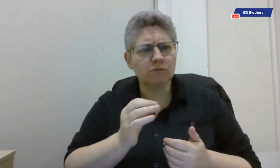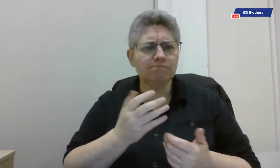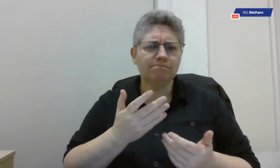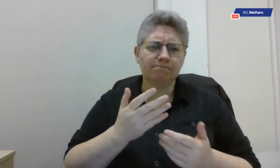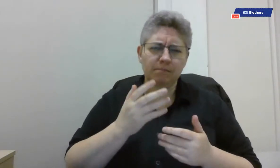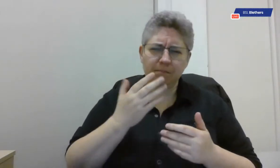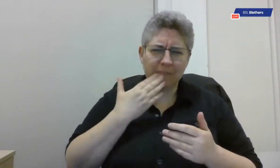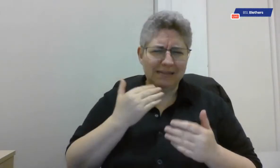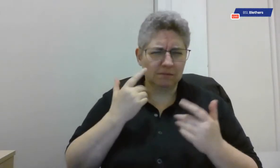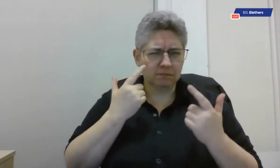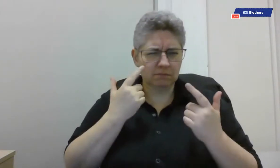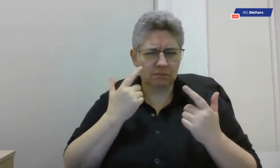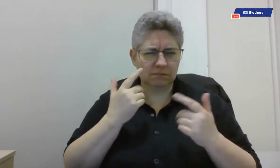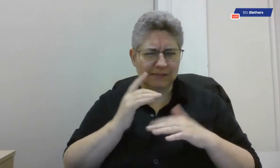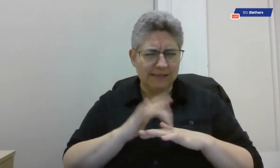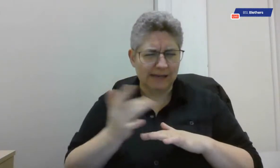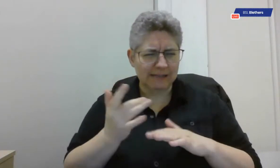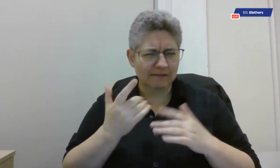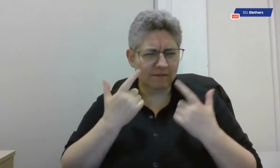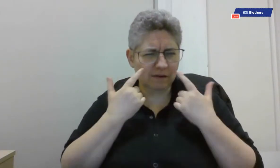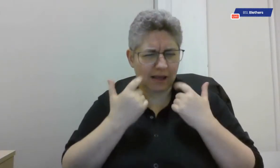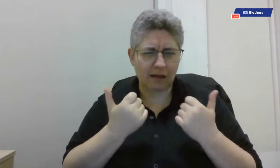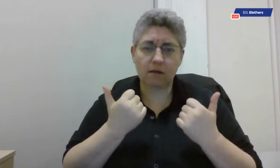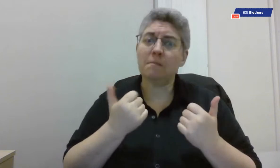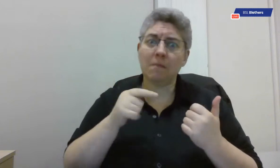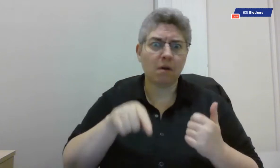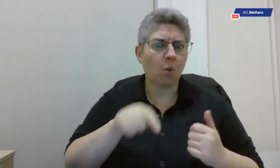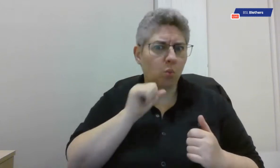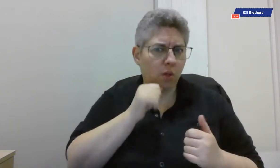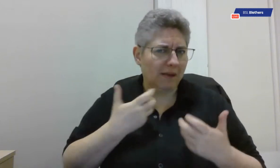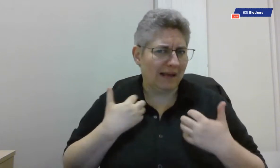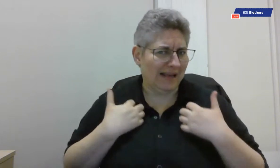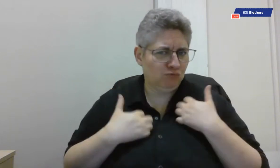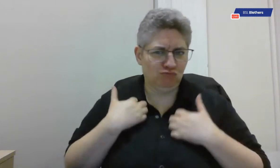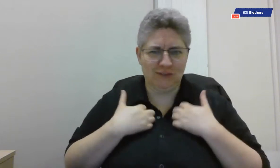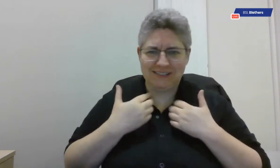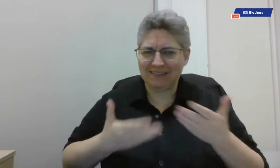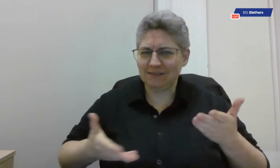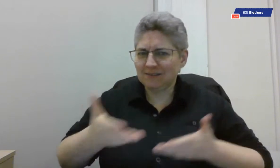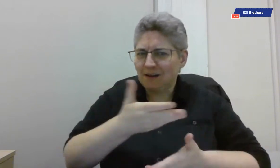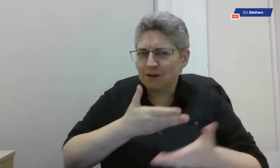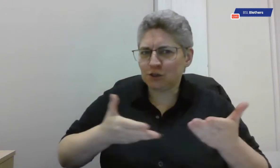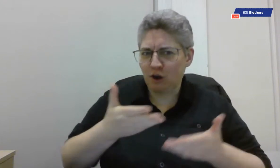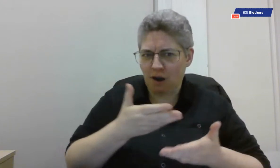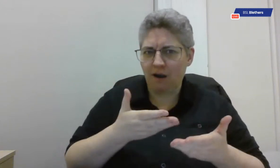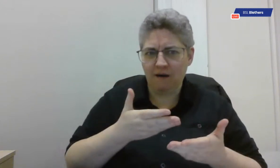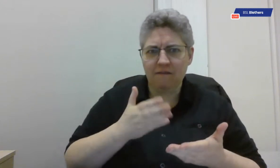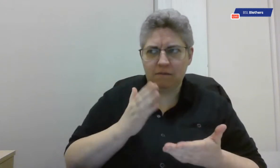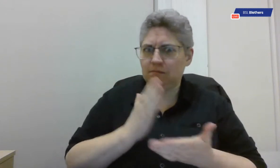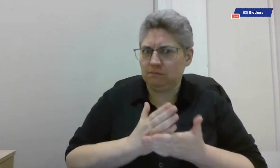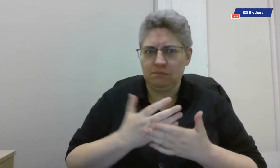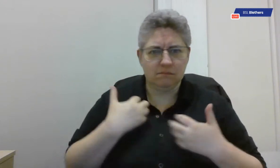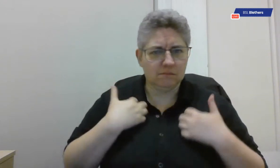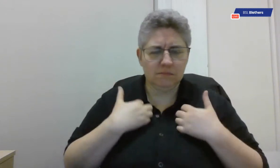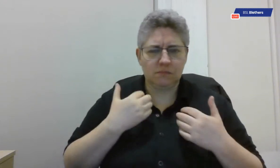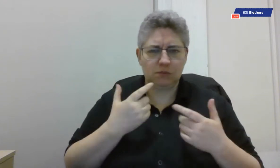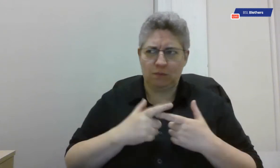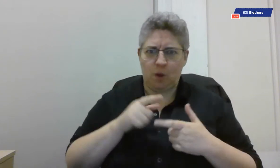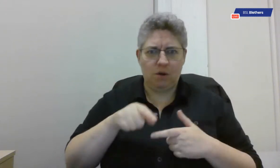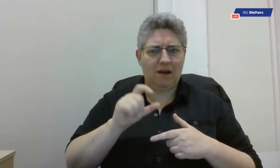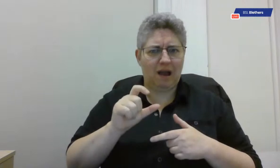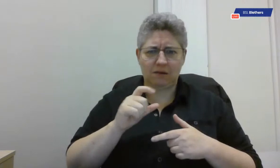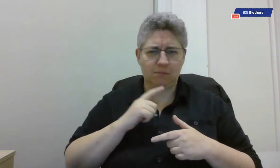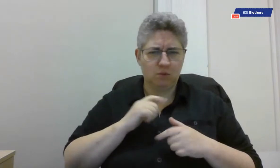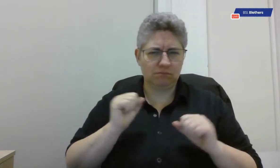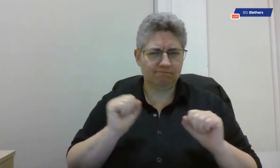and emotive subject for everyone. So please just remember that and look after yourselves and look after each